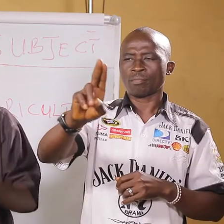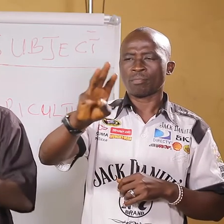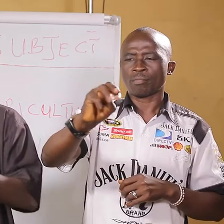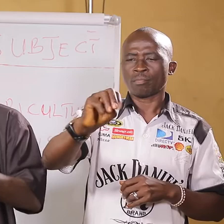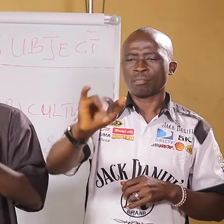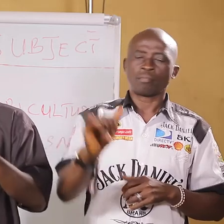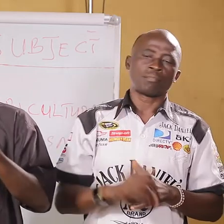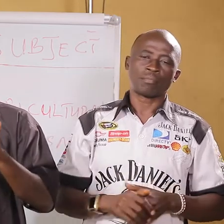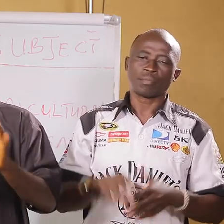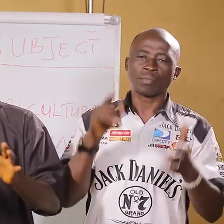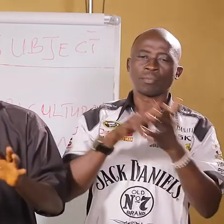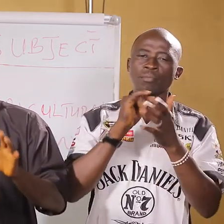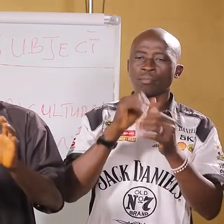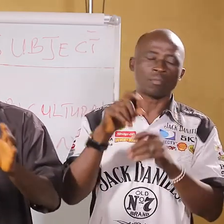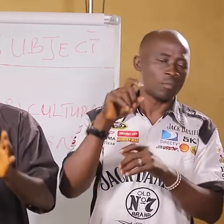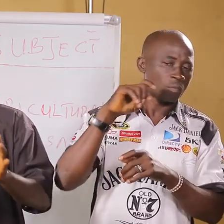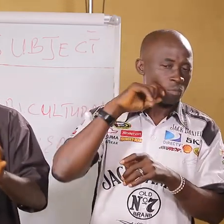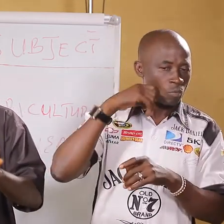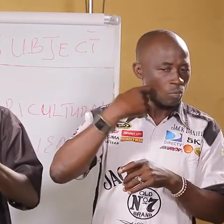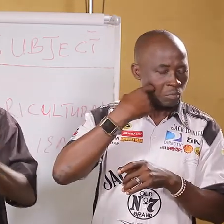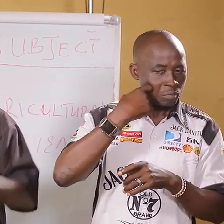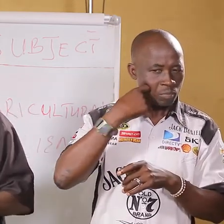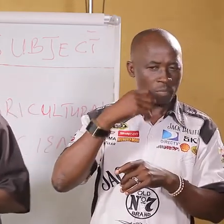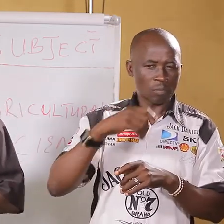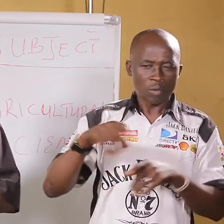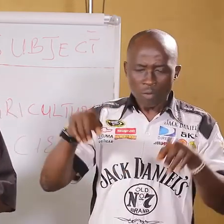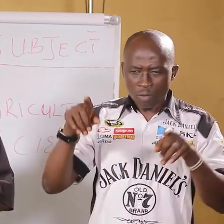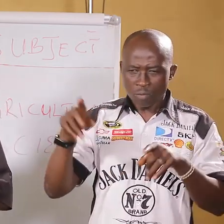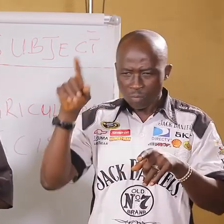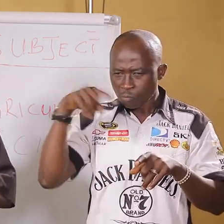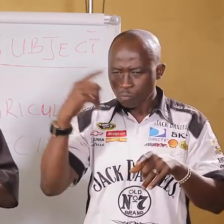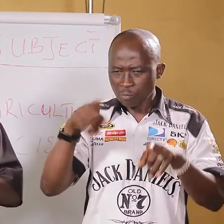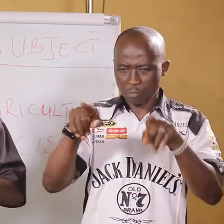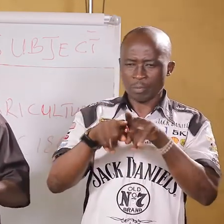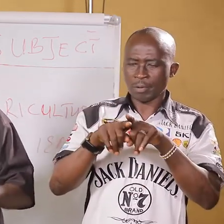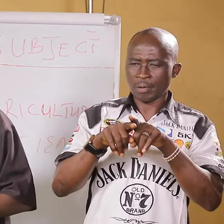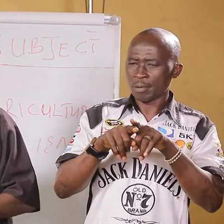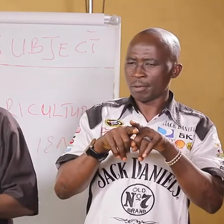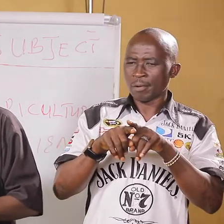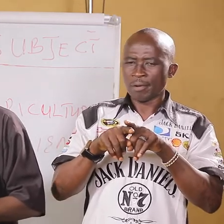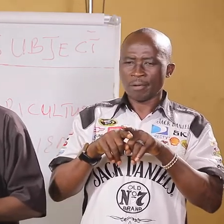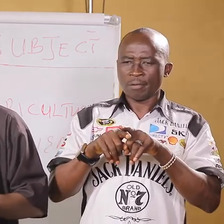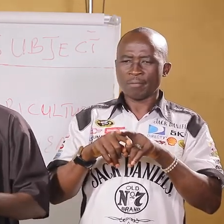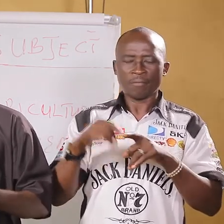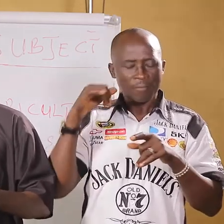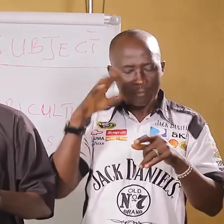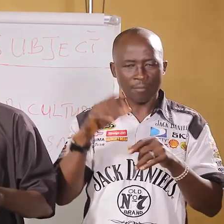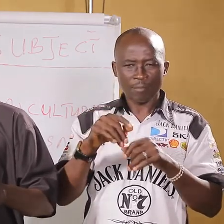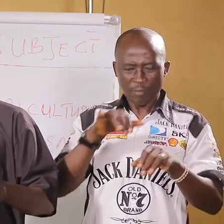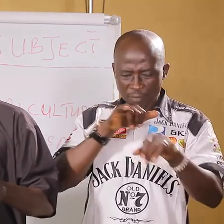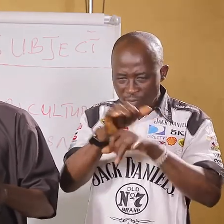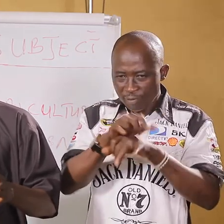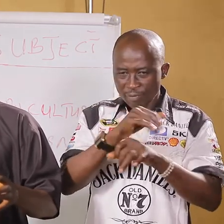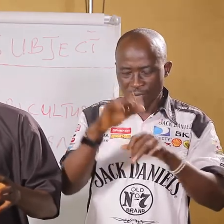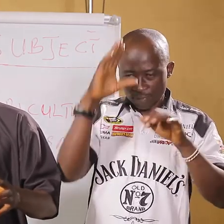is a robot that they produce, and it looks like the female animal. You deceive the male animal, thinking that